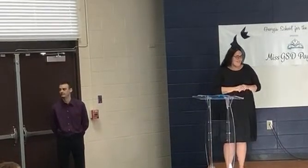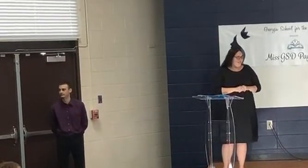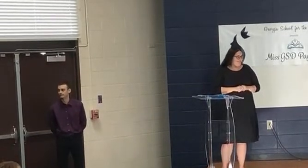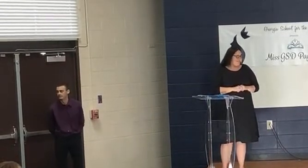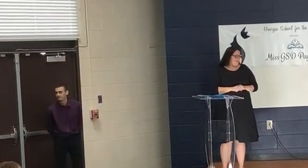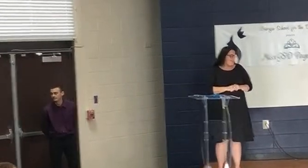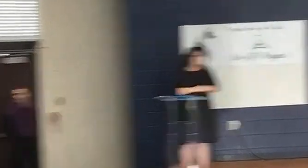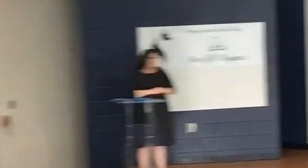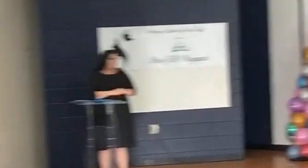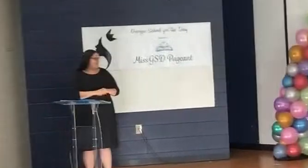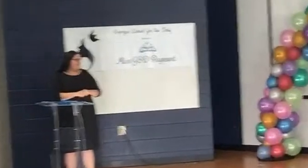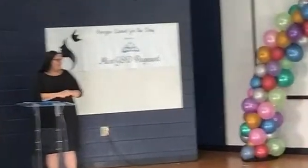Present to the judges now.